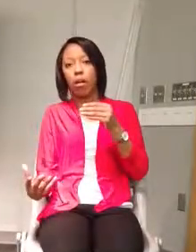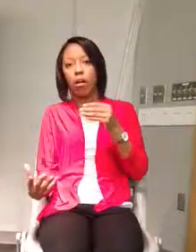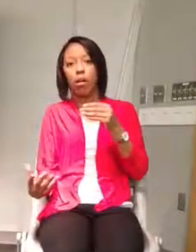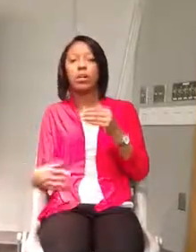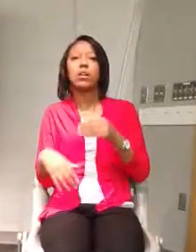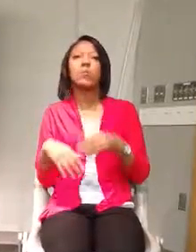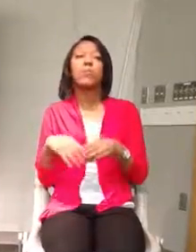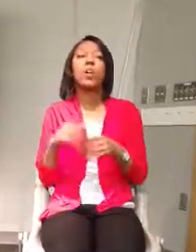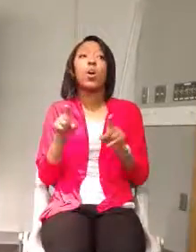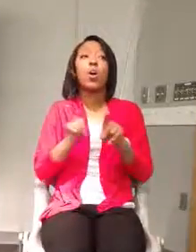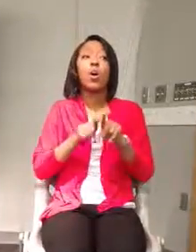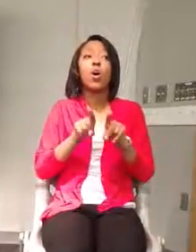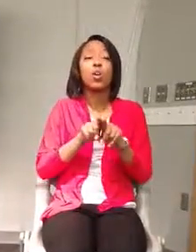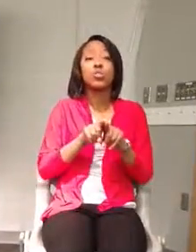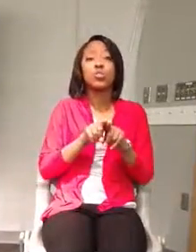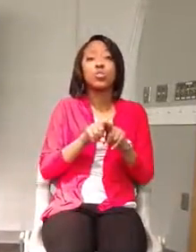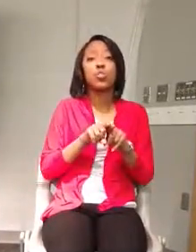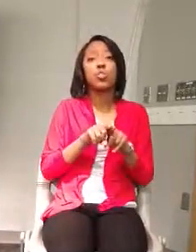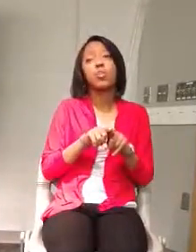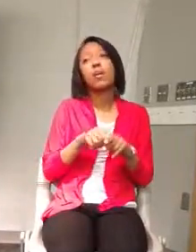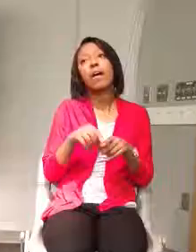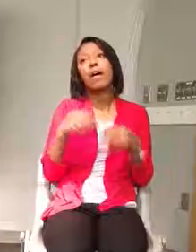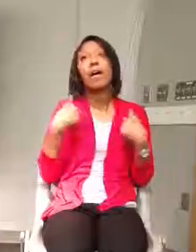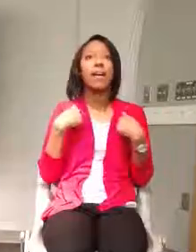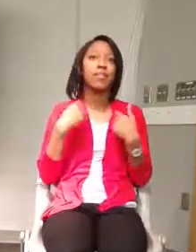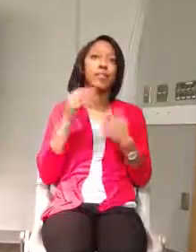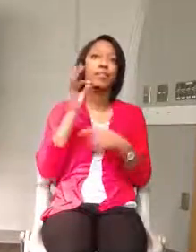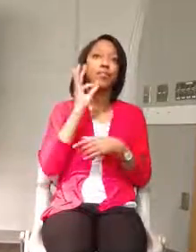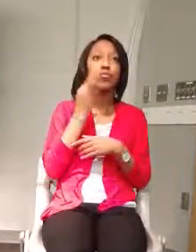in antioxidants, fruits and vegetables, and so forth. So,